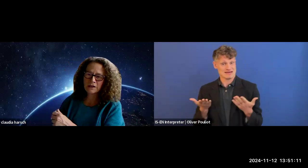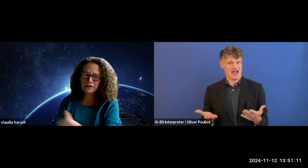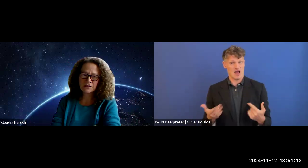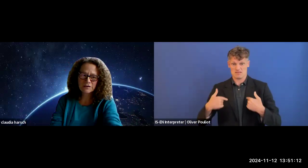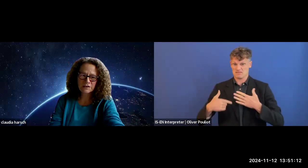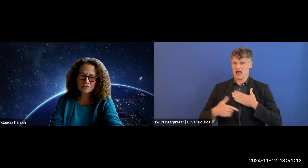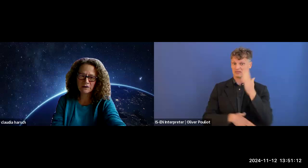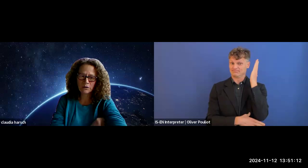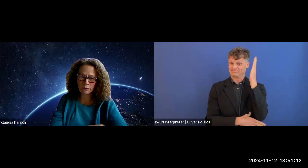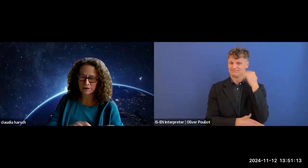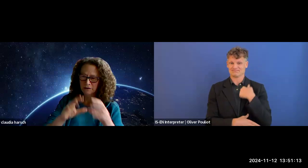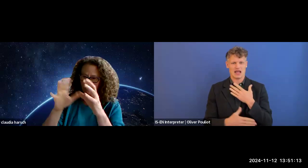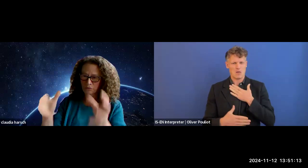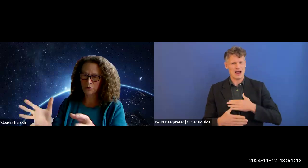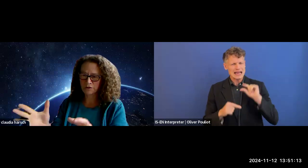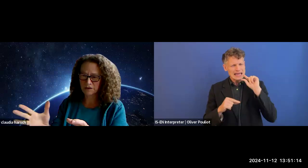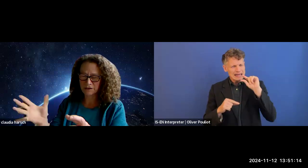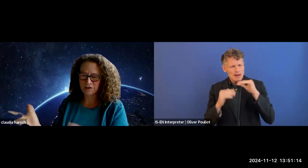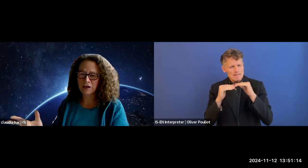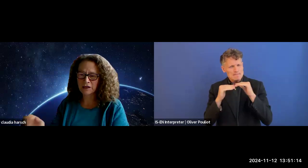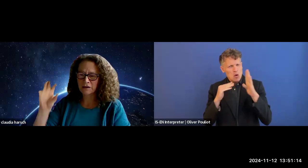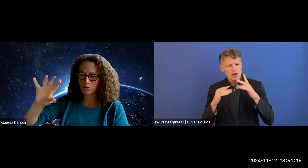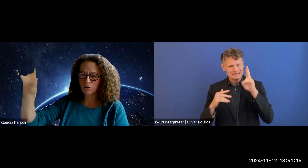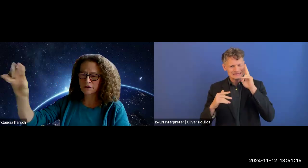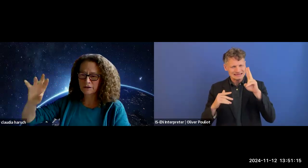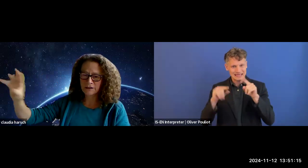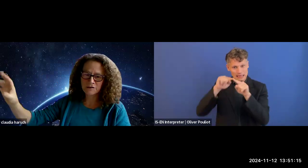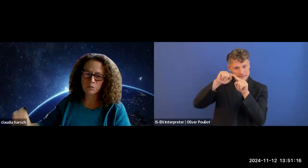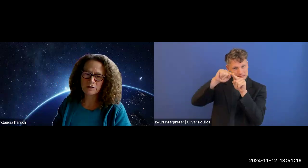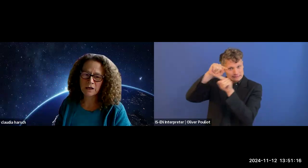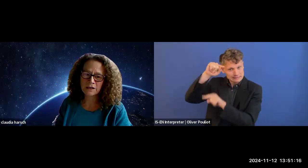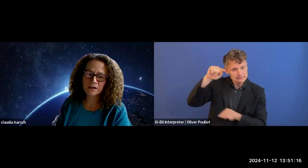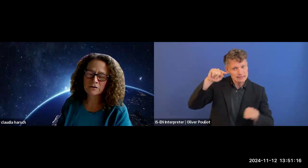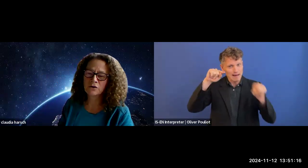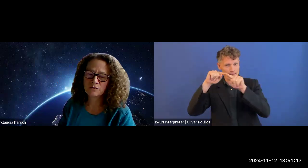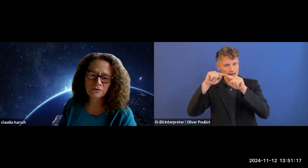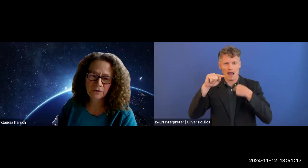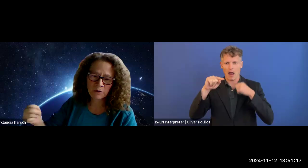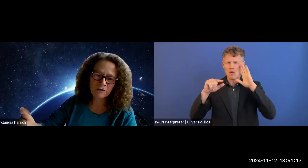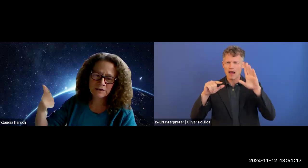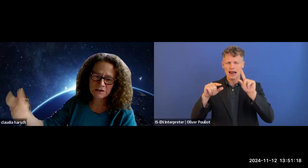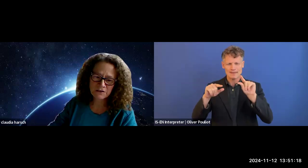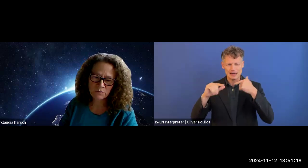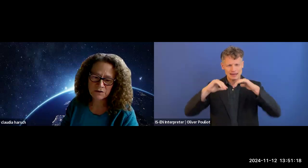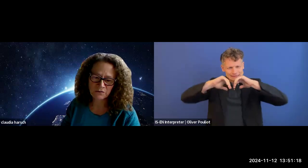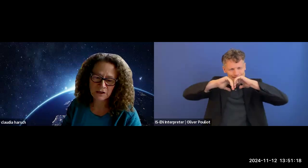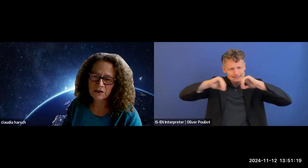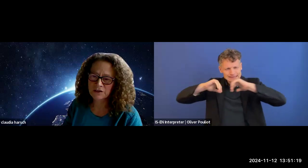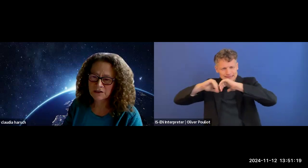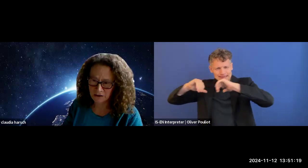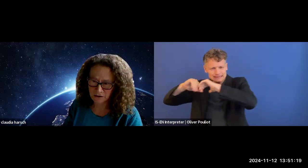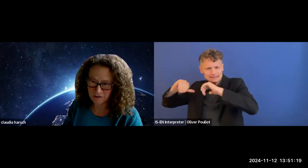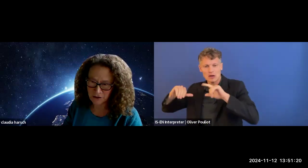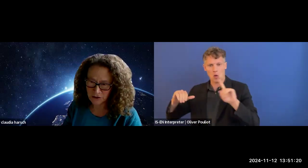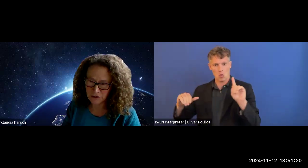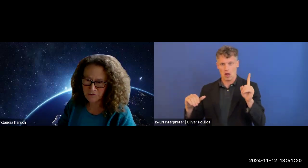bit in this test development process and cycle, what needs to be done in terms of familiarization,